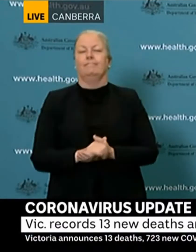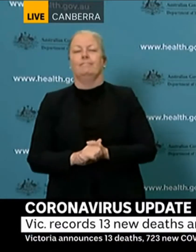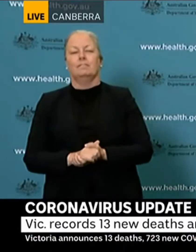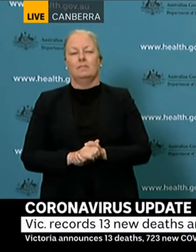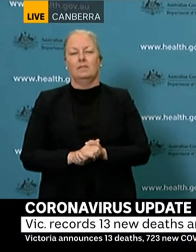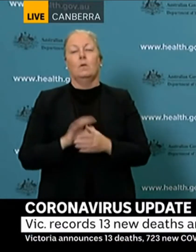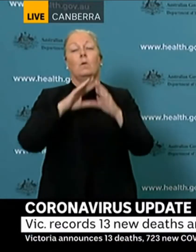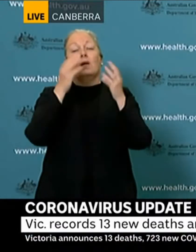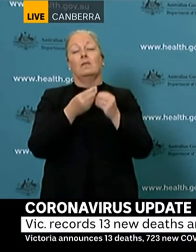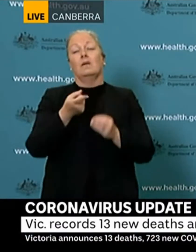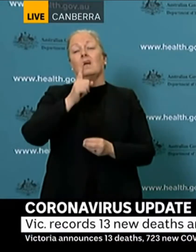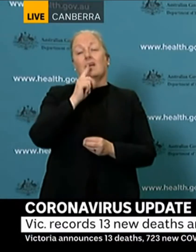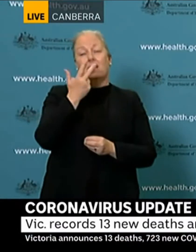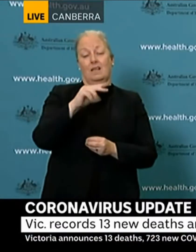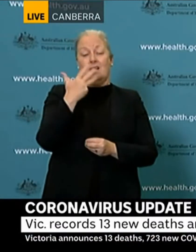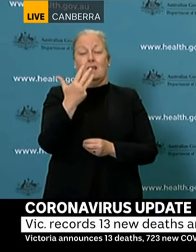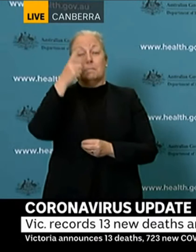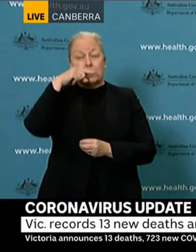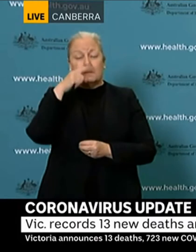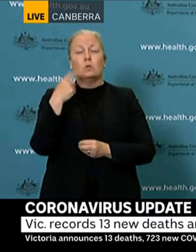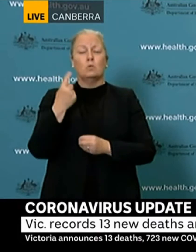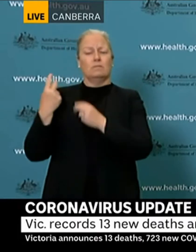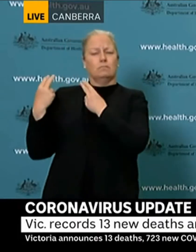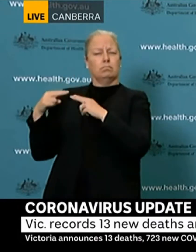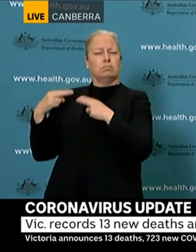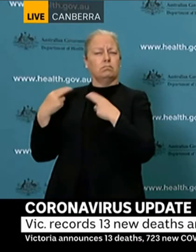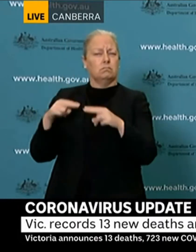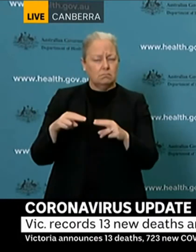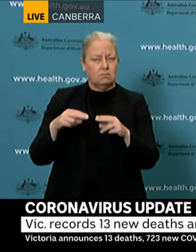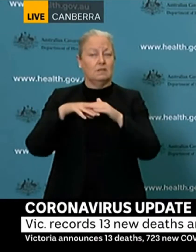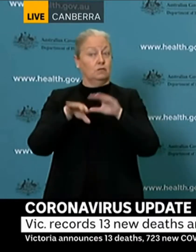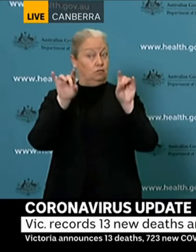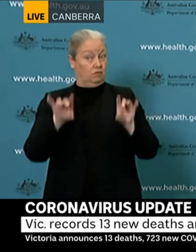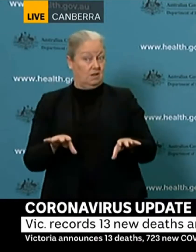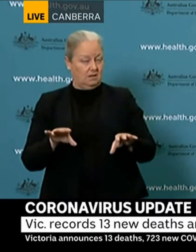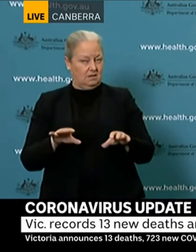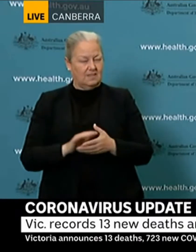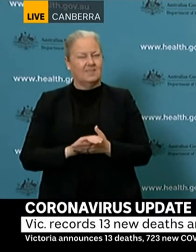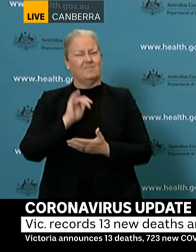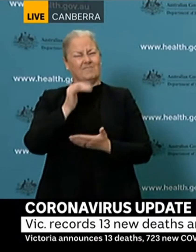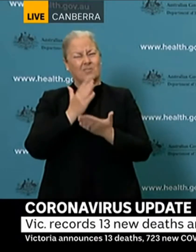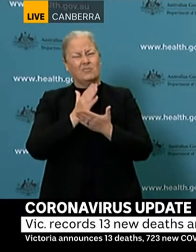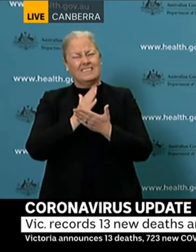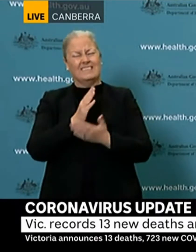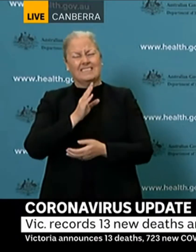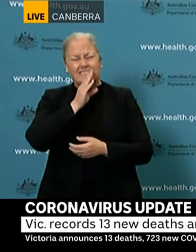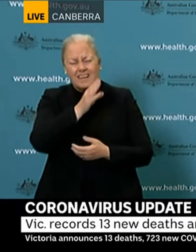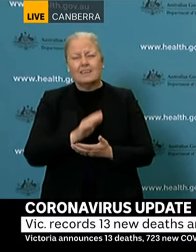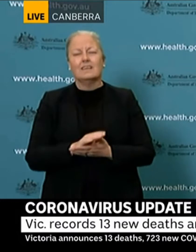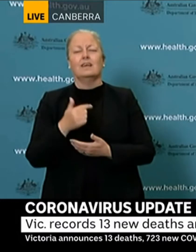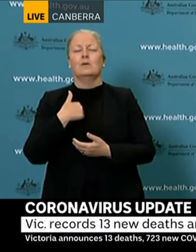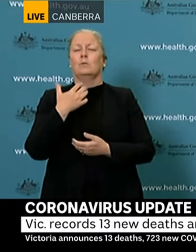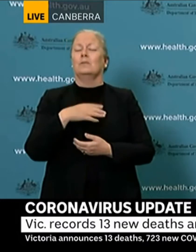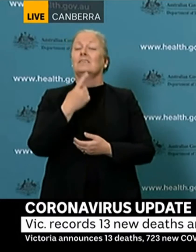now have 189 people have died of COVID-19 in Australia. That's a terrible tragedy, and my condolences